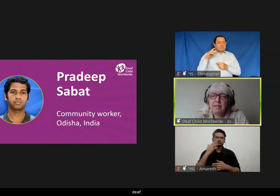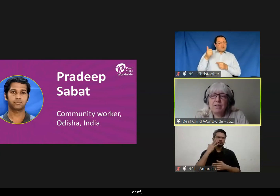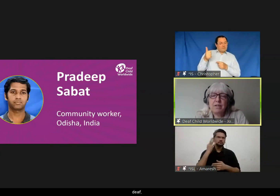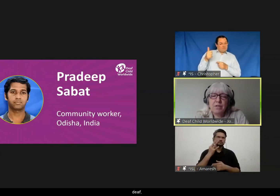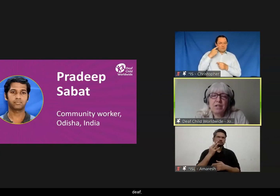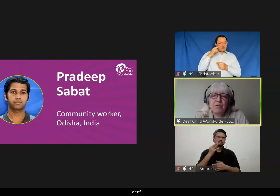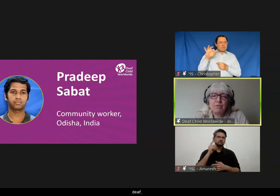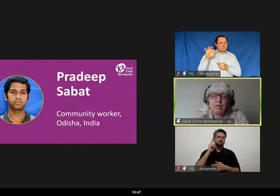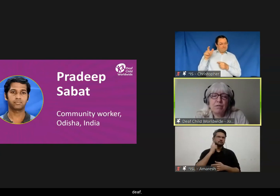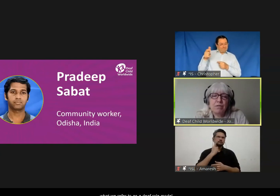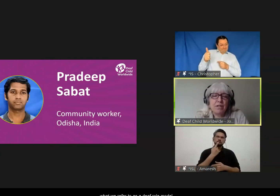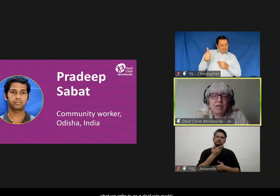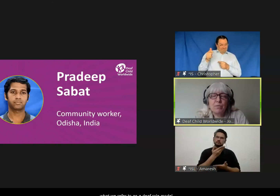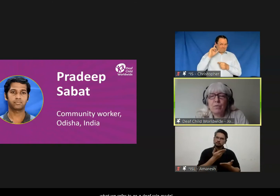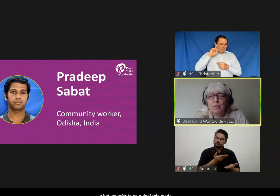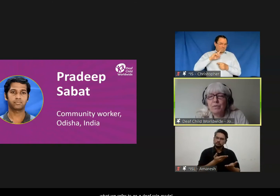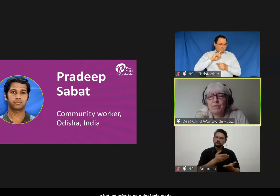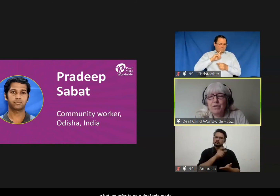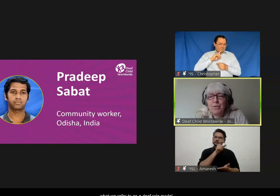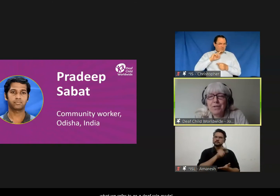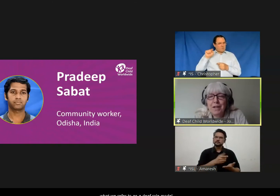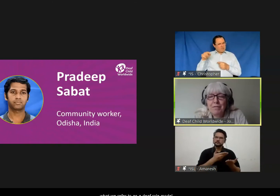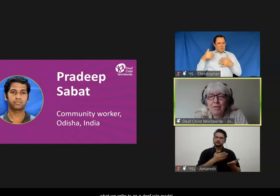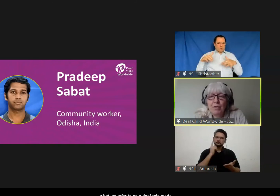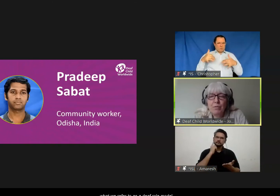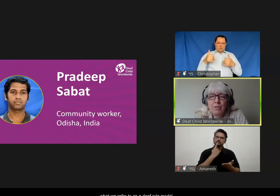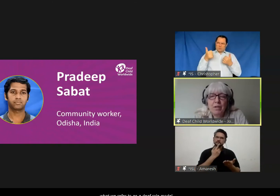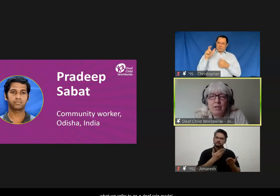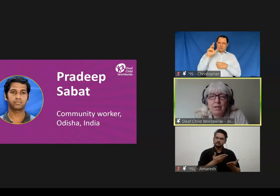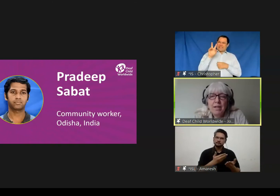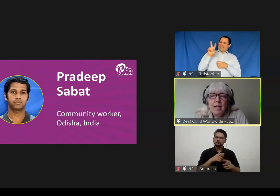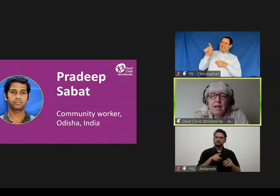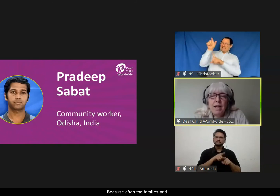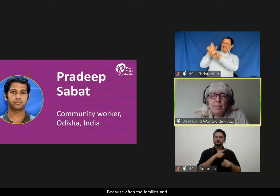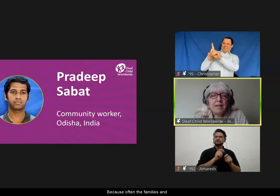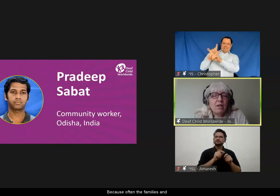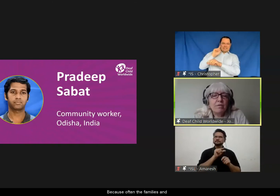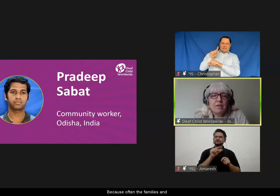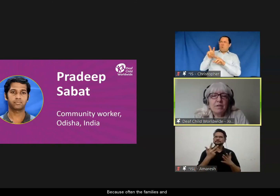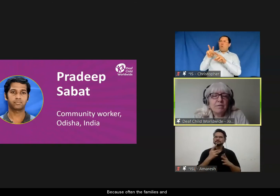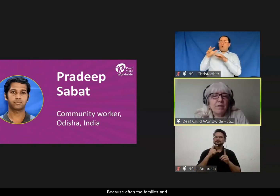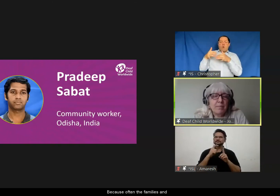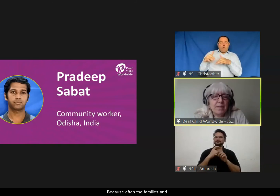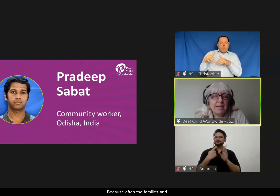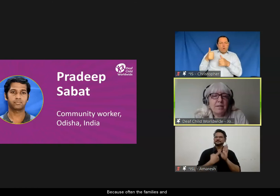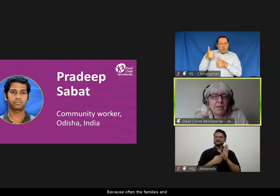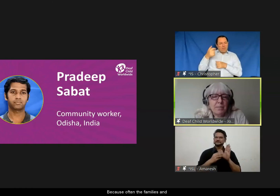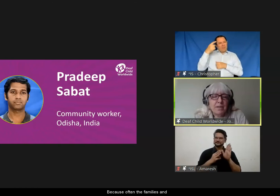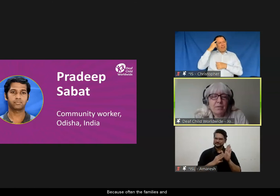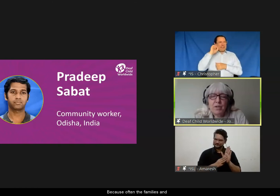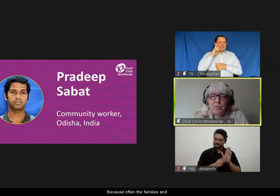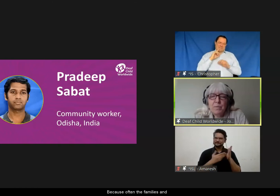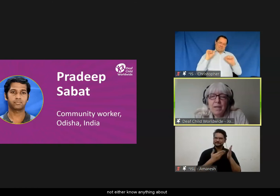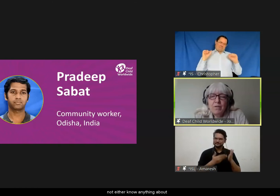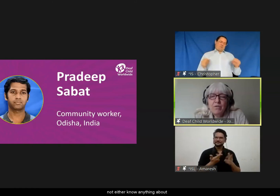a critical role as what we refer to as a deaf role model, because often the families and people